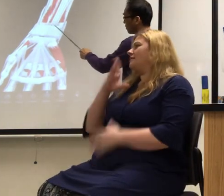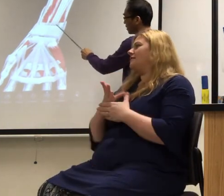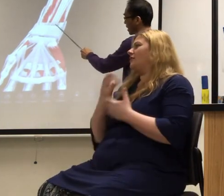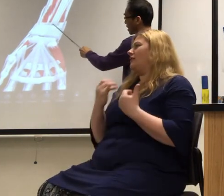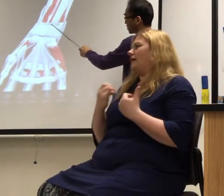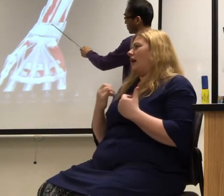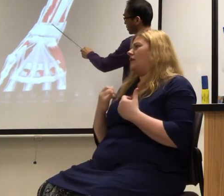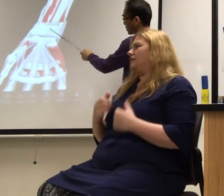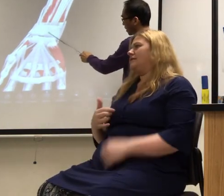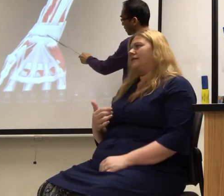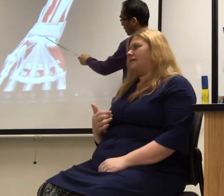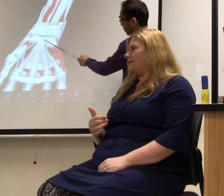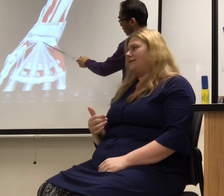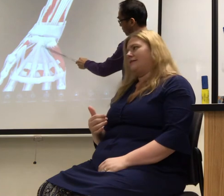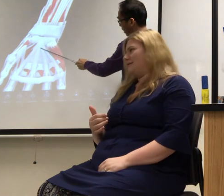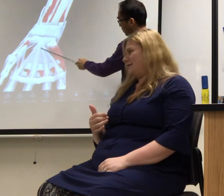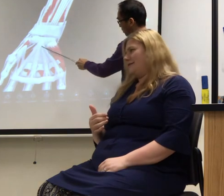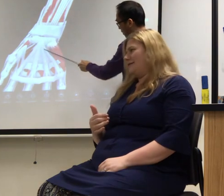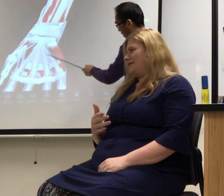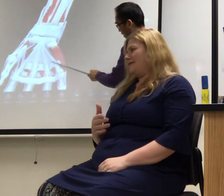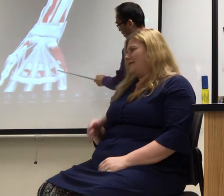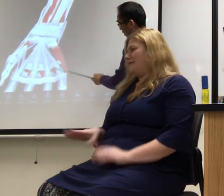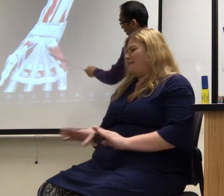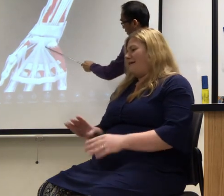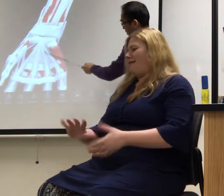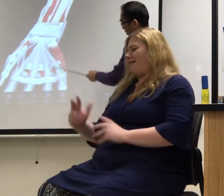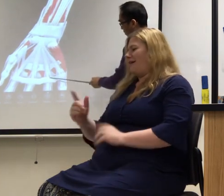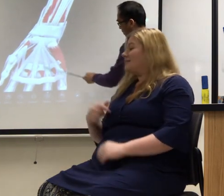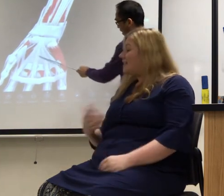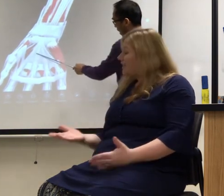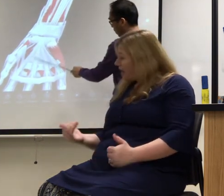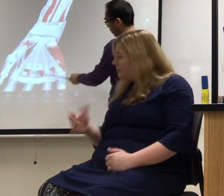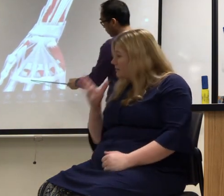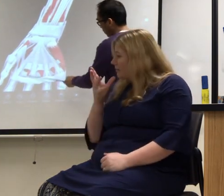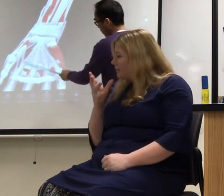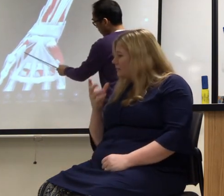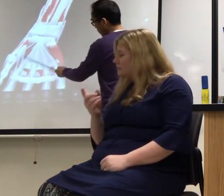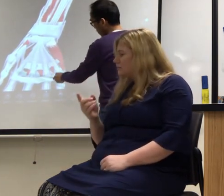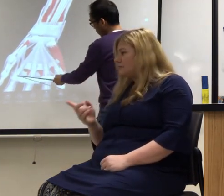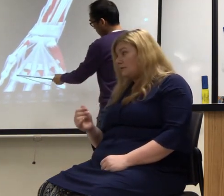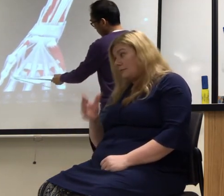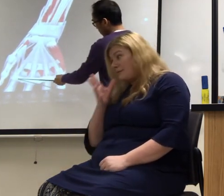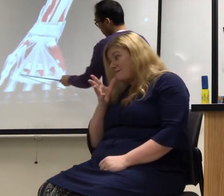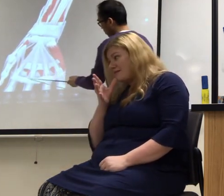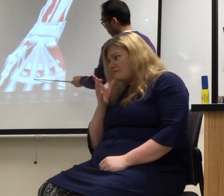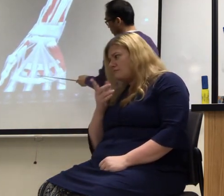of the FDS. But do you see how they come down here and then they kind of like fan out